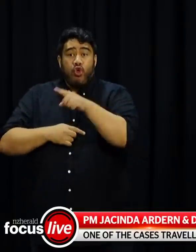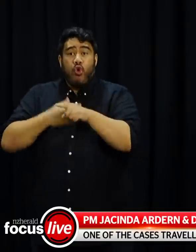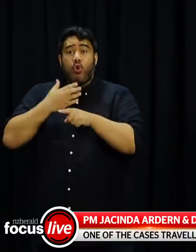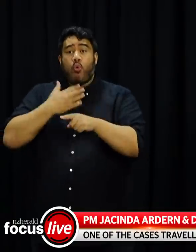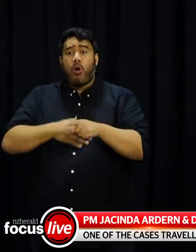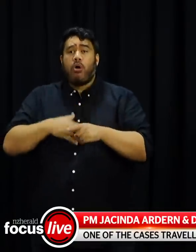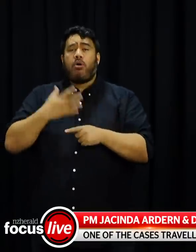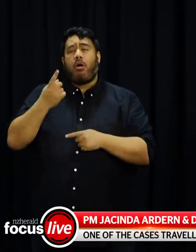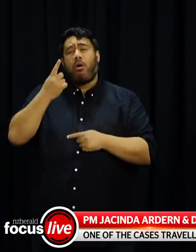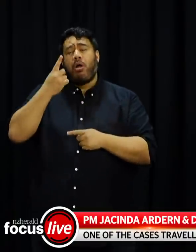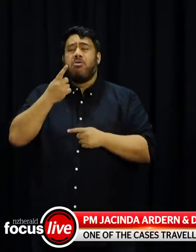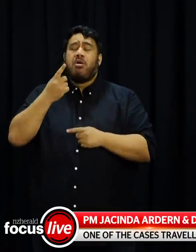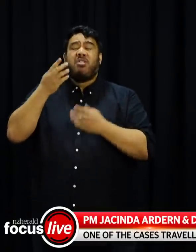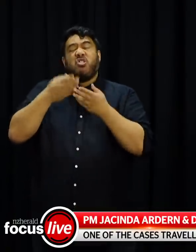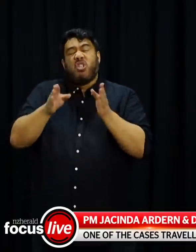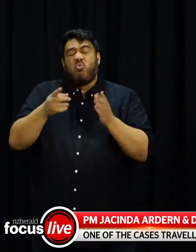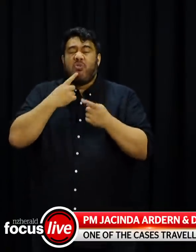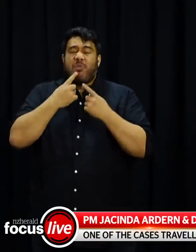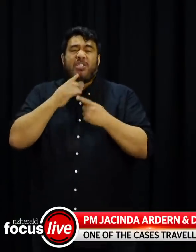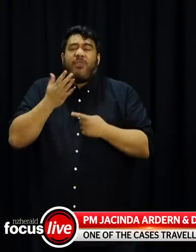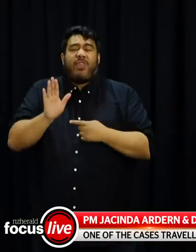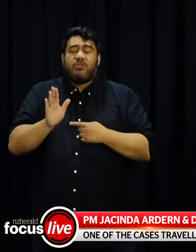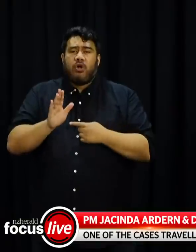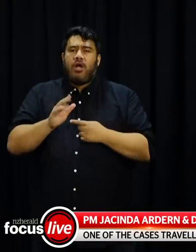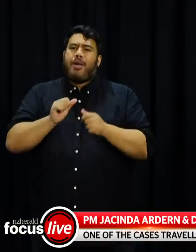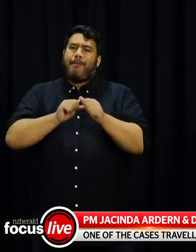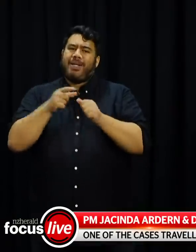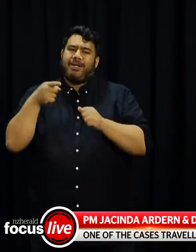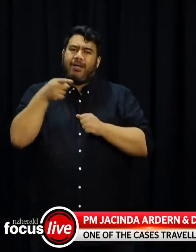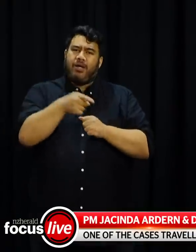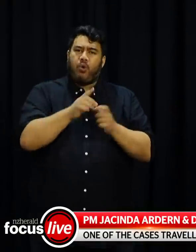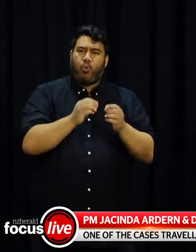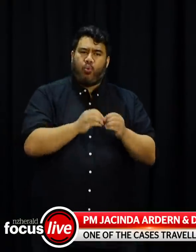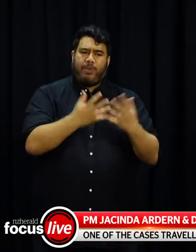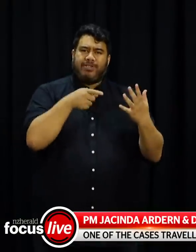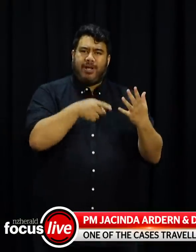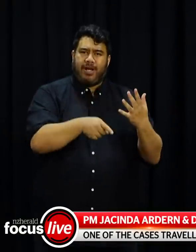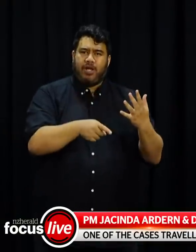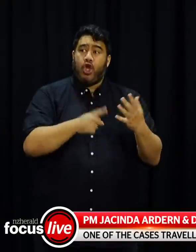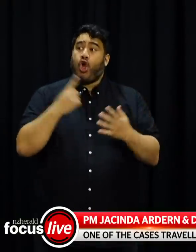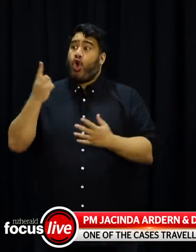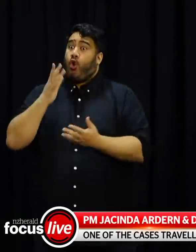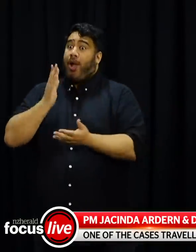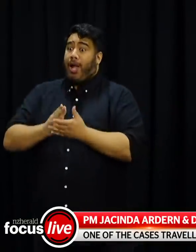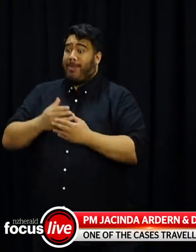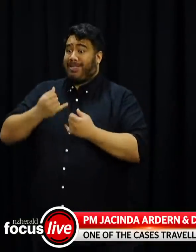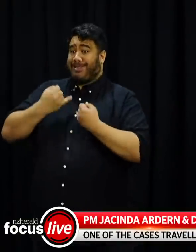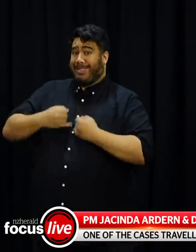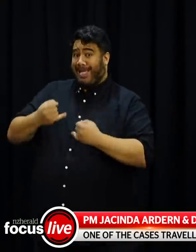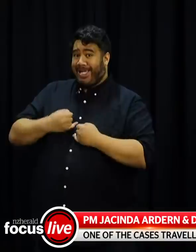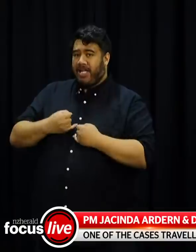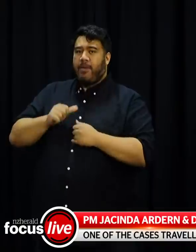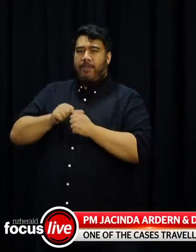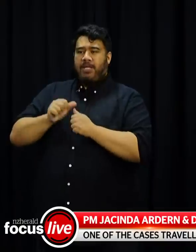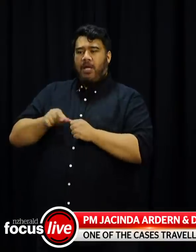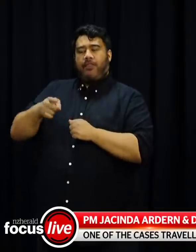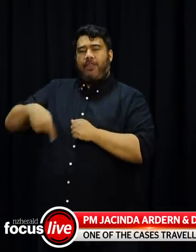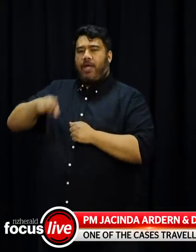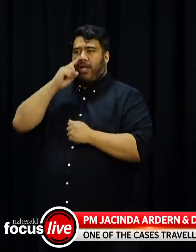information, go to the website and leave Healthline to be able to provide advice to people with symptoms who may need testing.